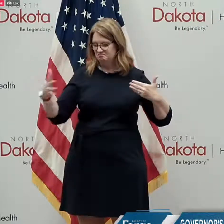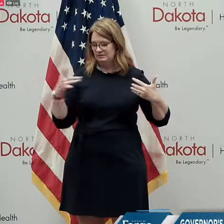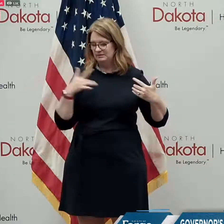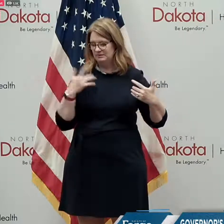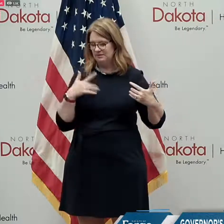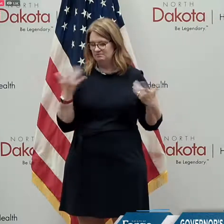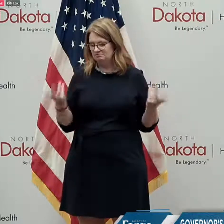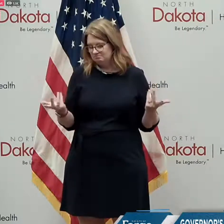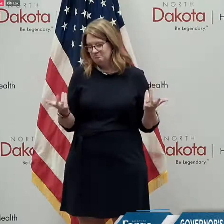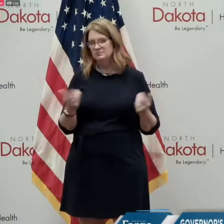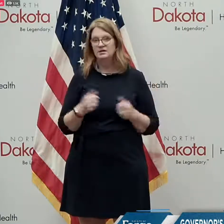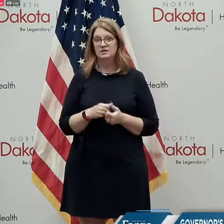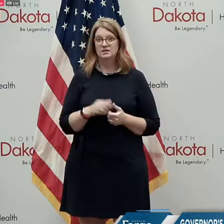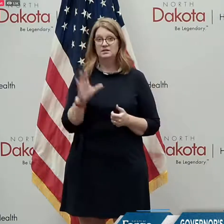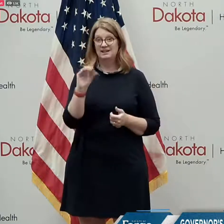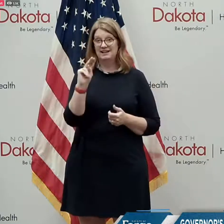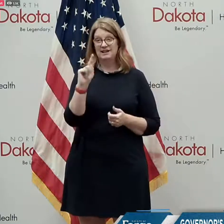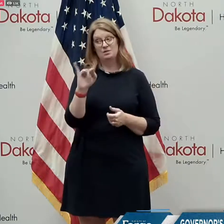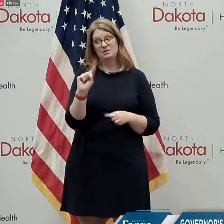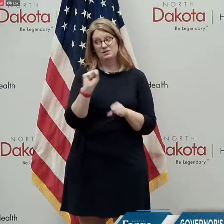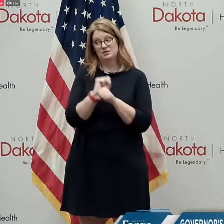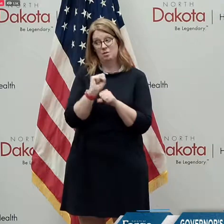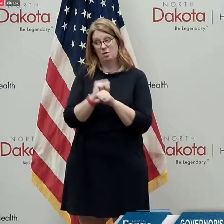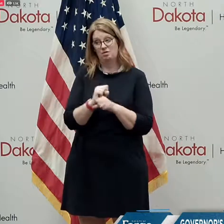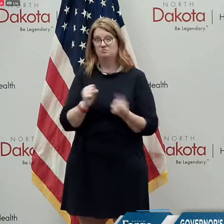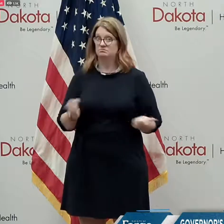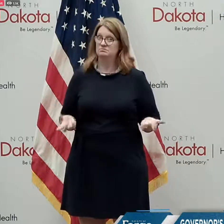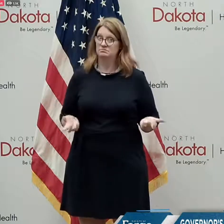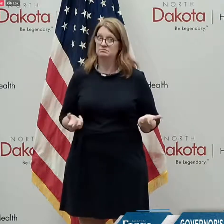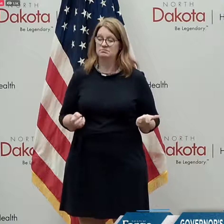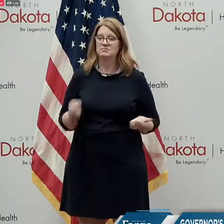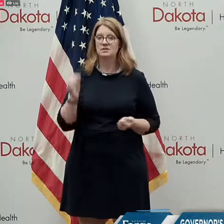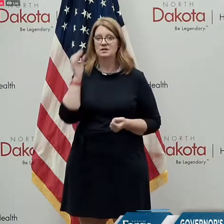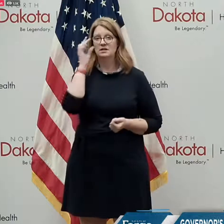counties are going to have to do some work. If you've got somebody who's